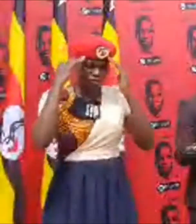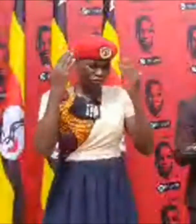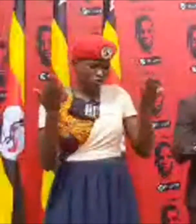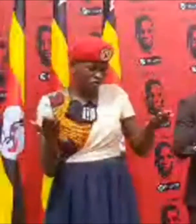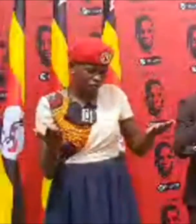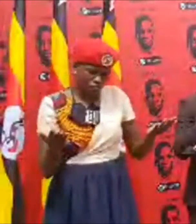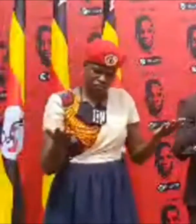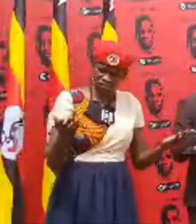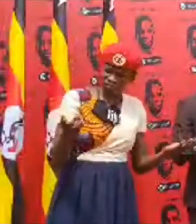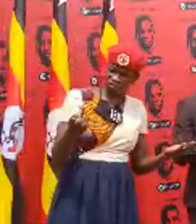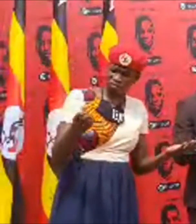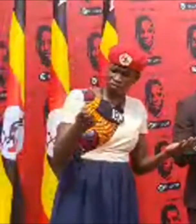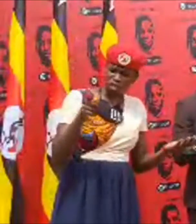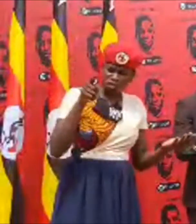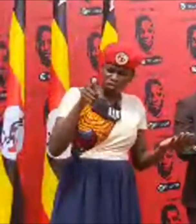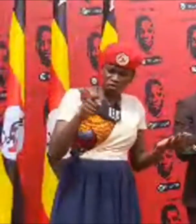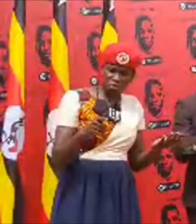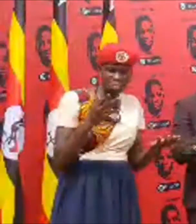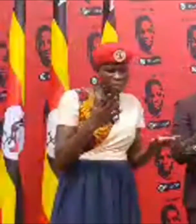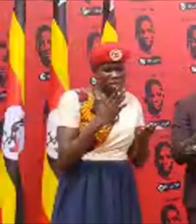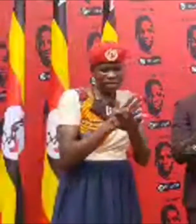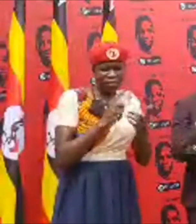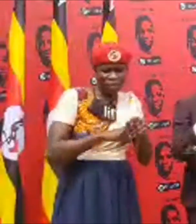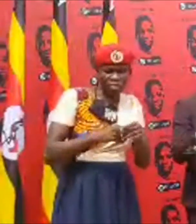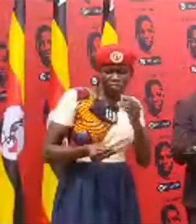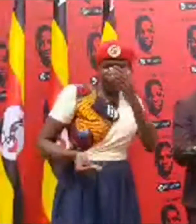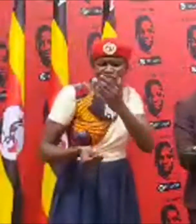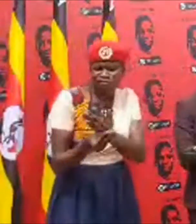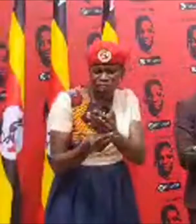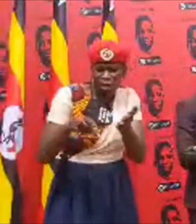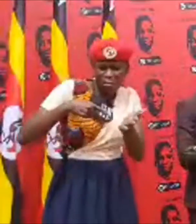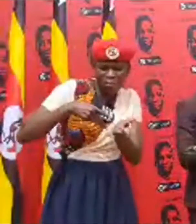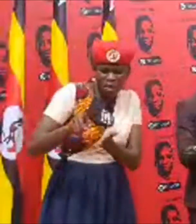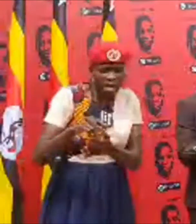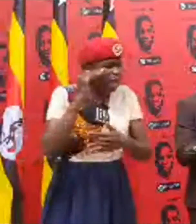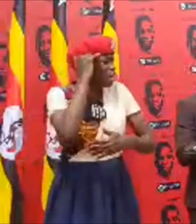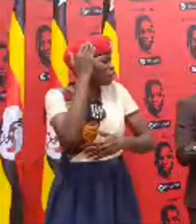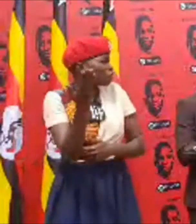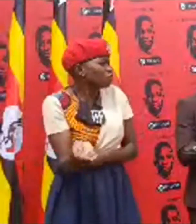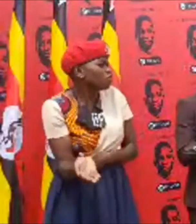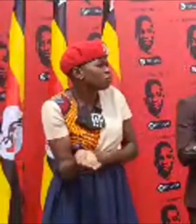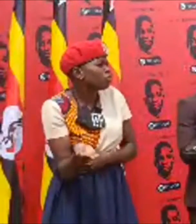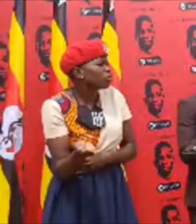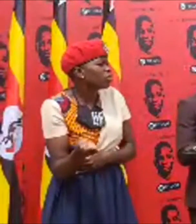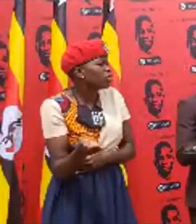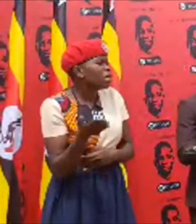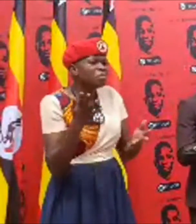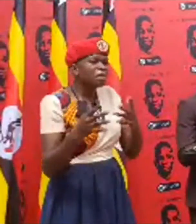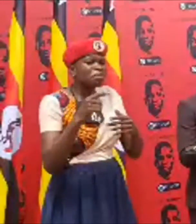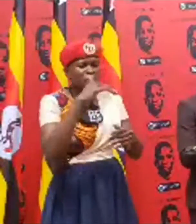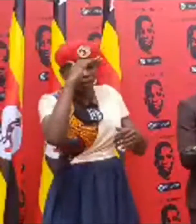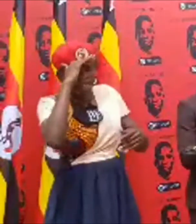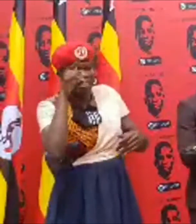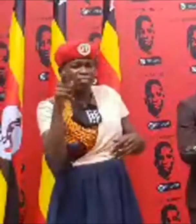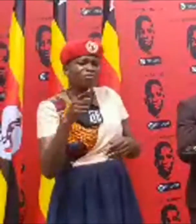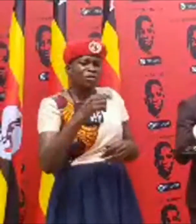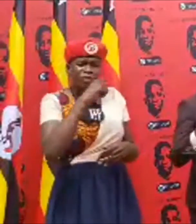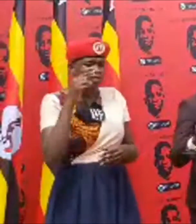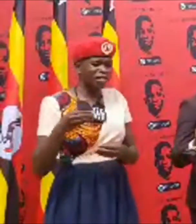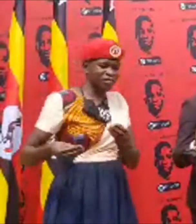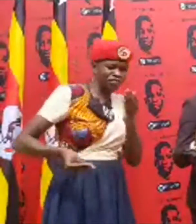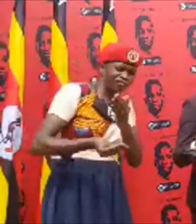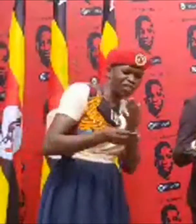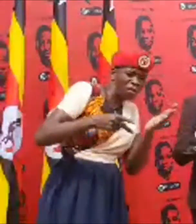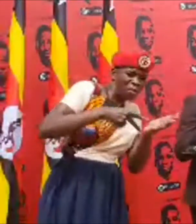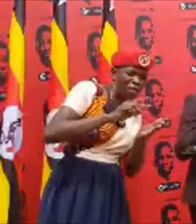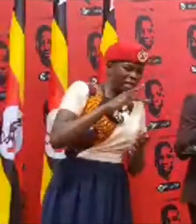oli bw'aba kuteerayo ebifaananyi oluusi oba omuwaddeyo akasente ateeke ebifaananyi naki, tutategeera oba poliisi Mwami Museveni yagiwadde akasente bamuteereyo